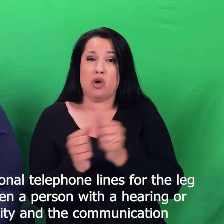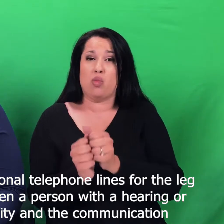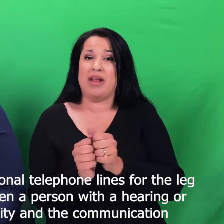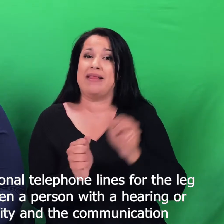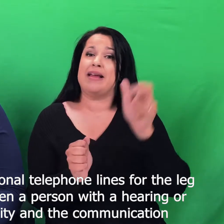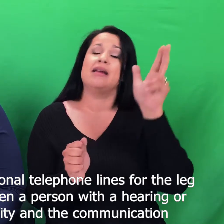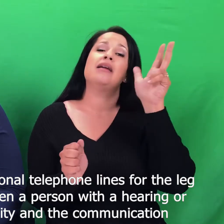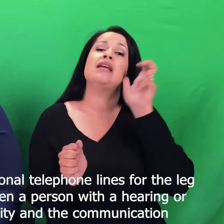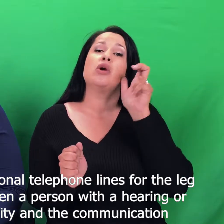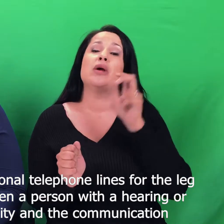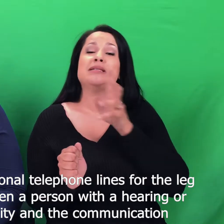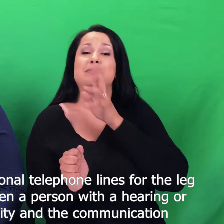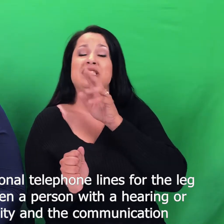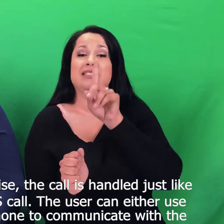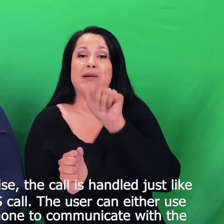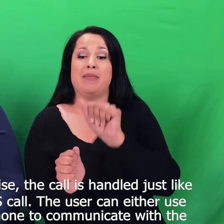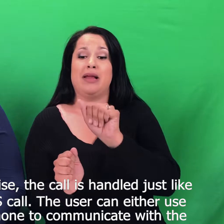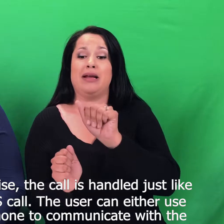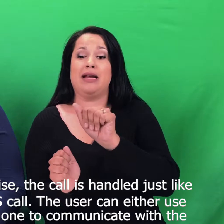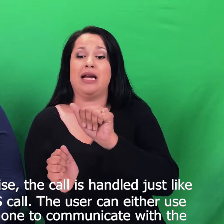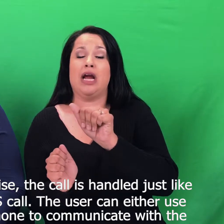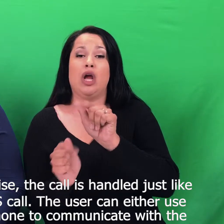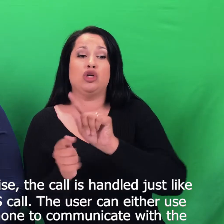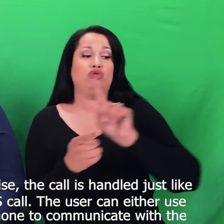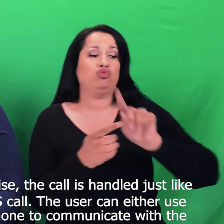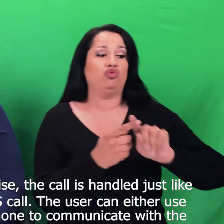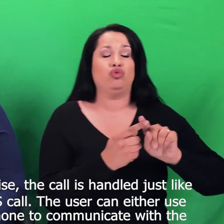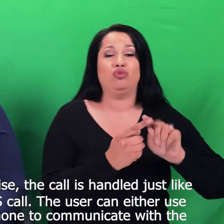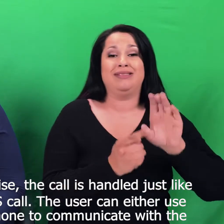disability and the communication assistant.